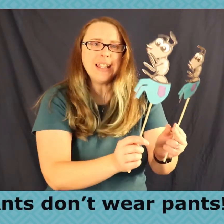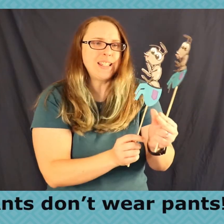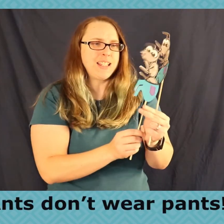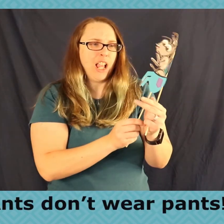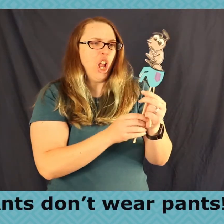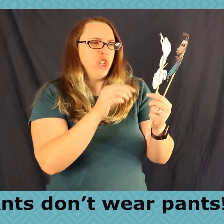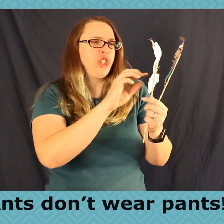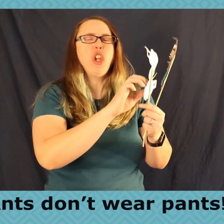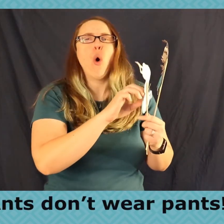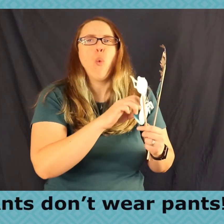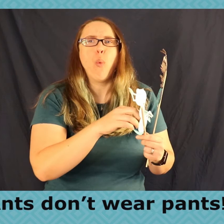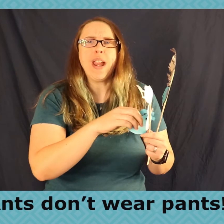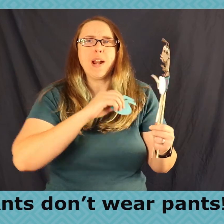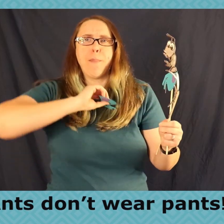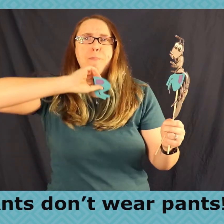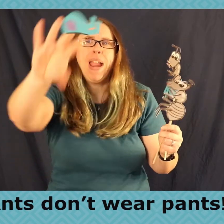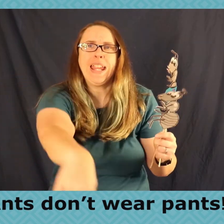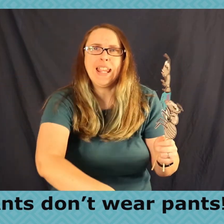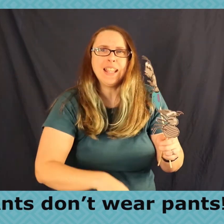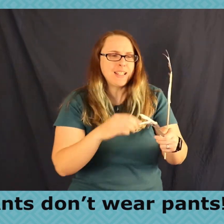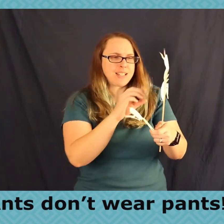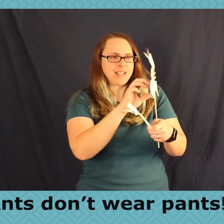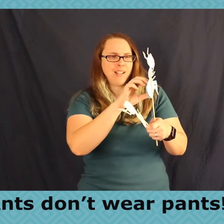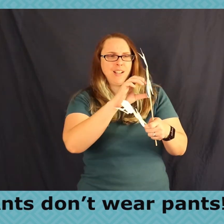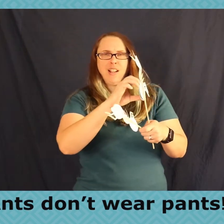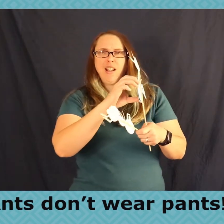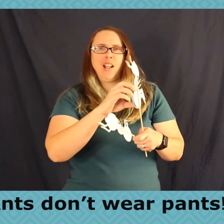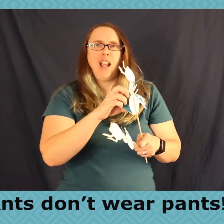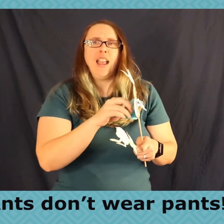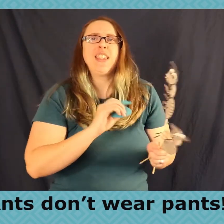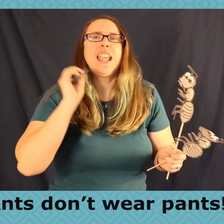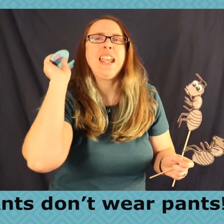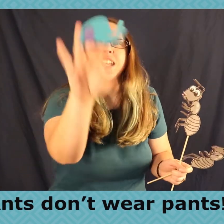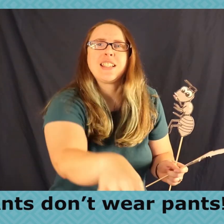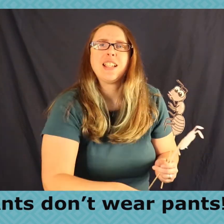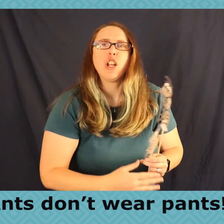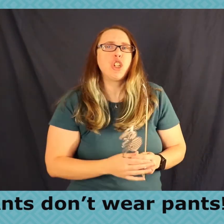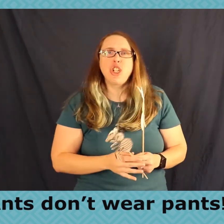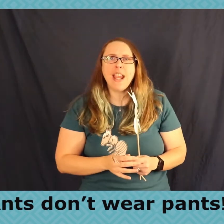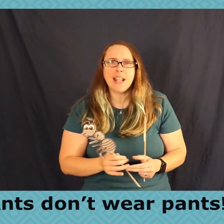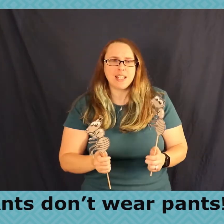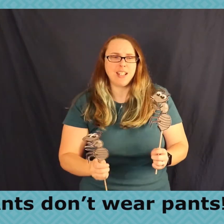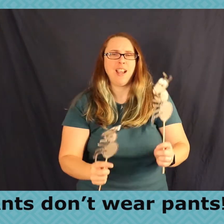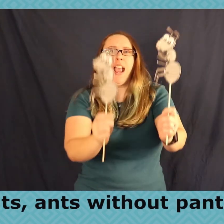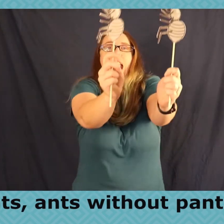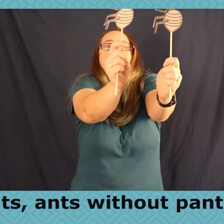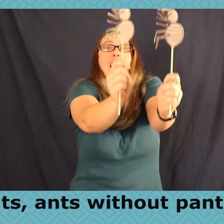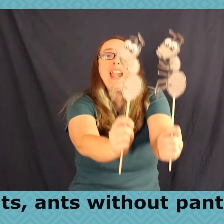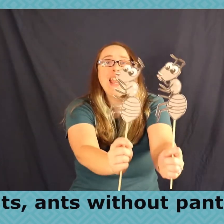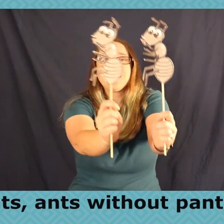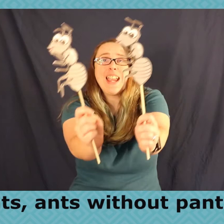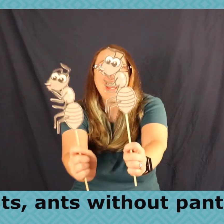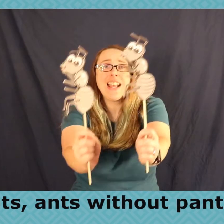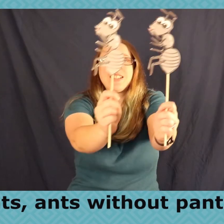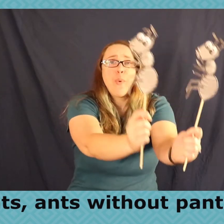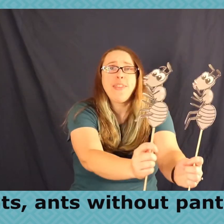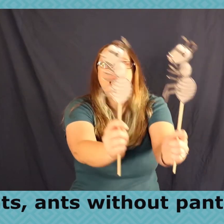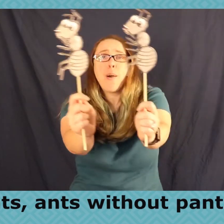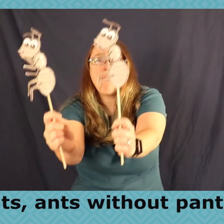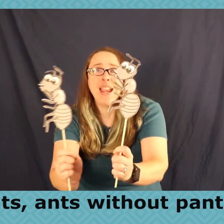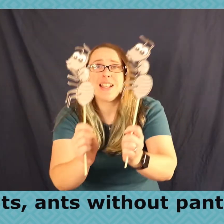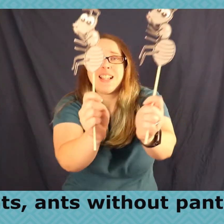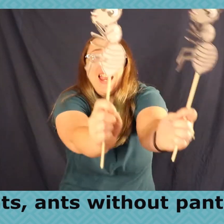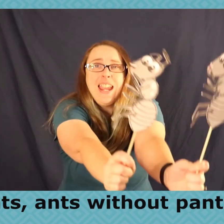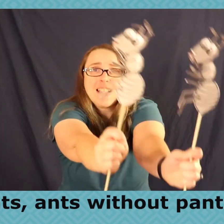Ants don't wear pants. The ants chant. Ants ants